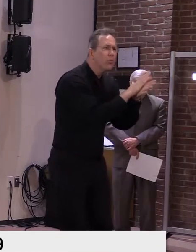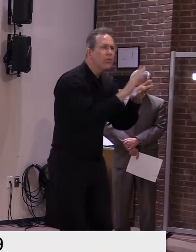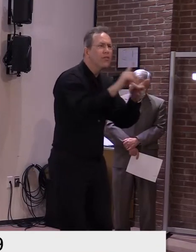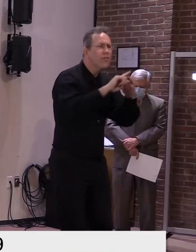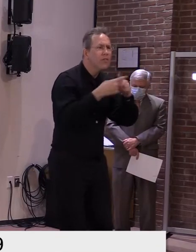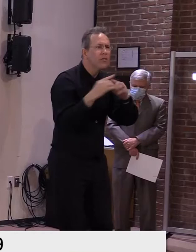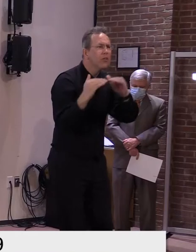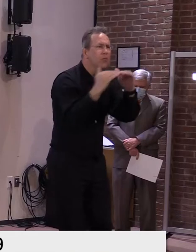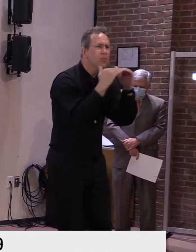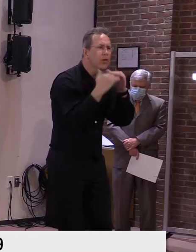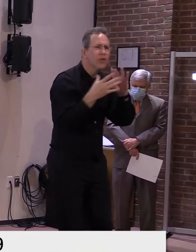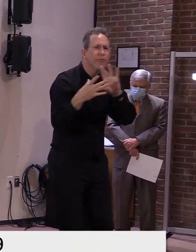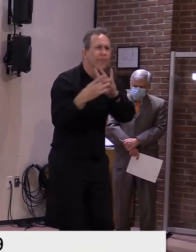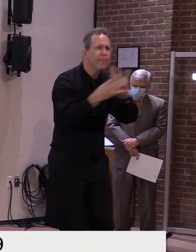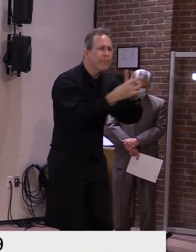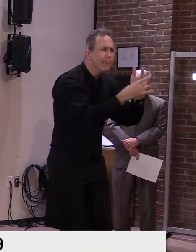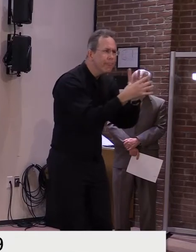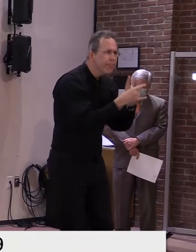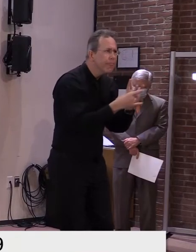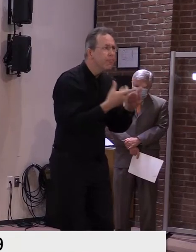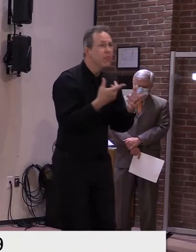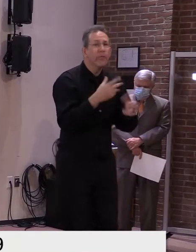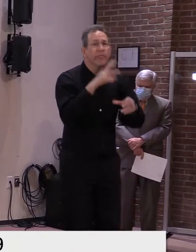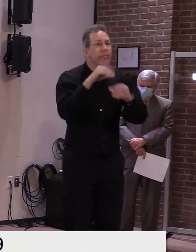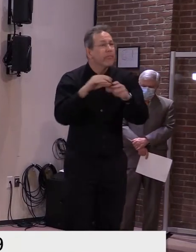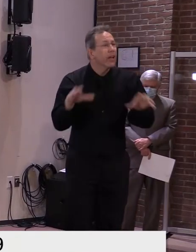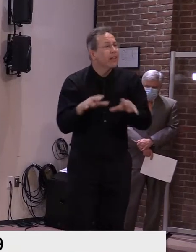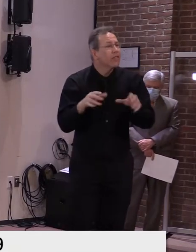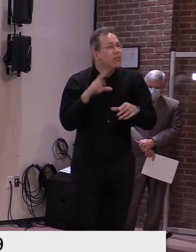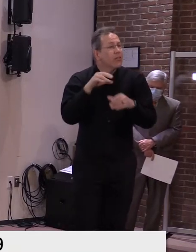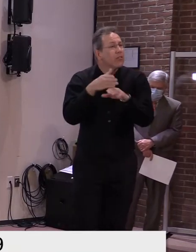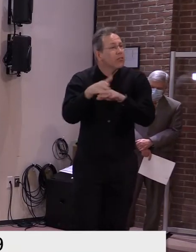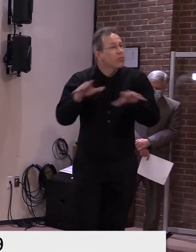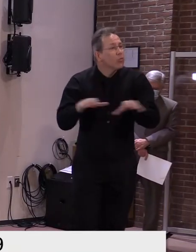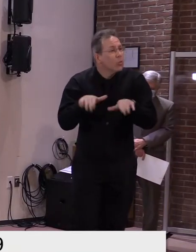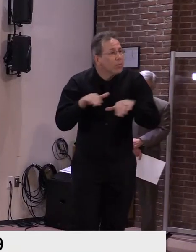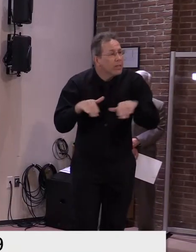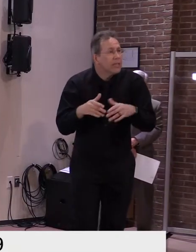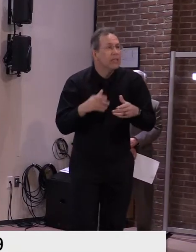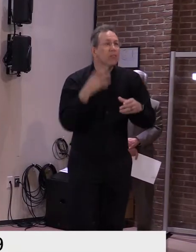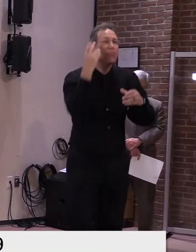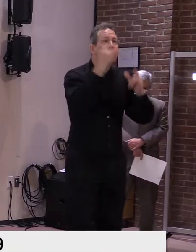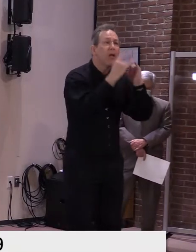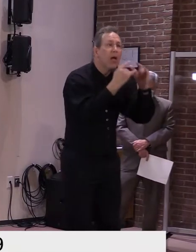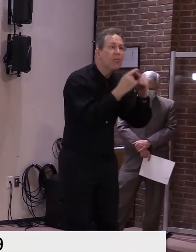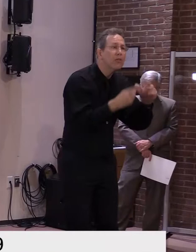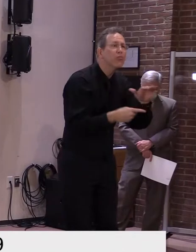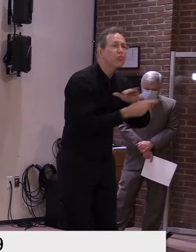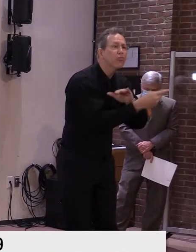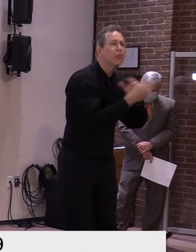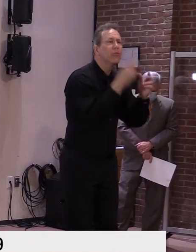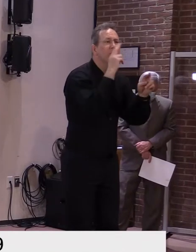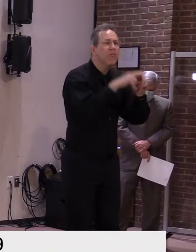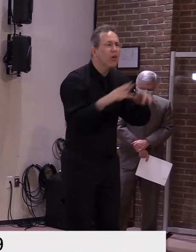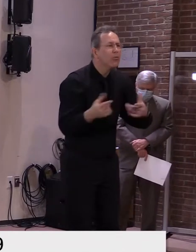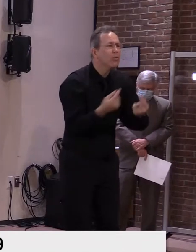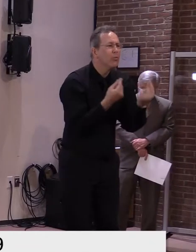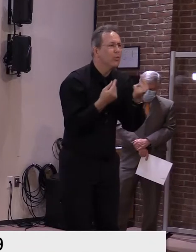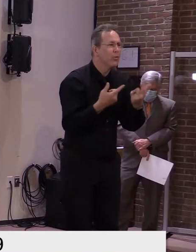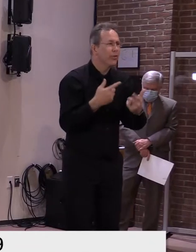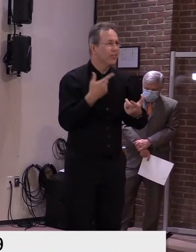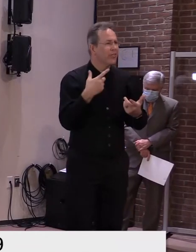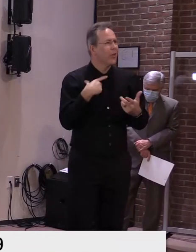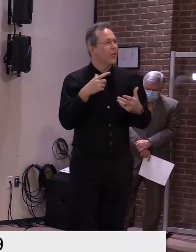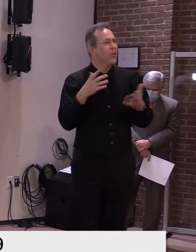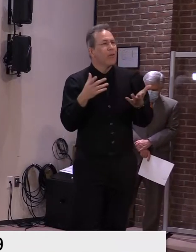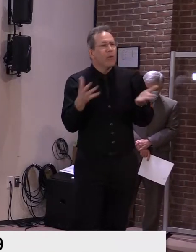drawing, crochet, swimming, biking, community service, and more. They asked for teen centers, flexible models for school, quiet